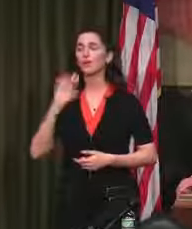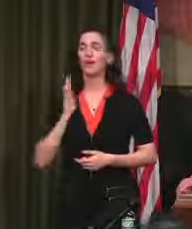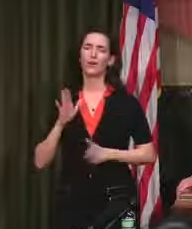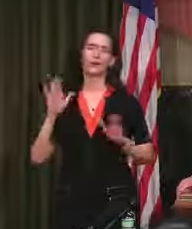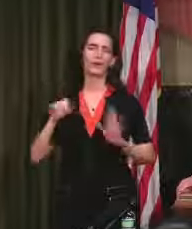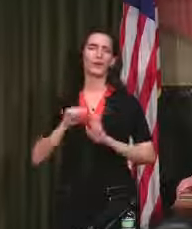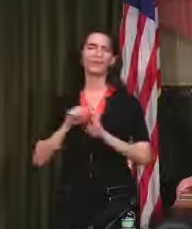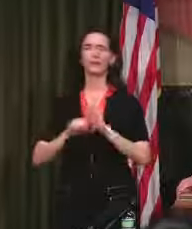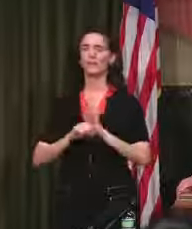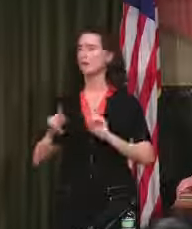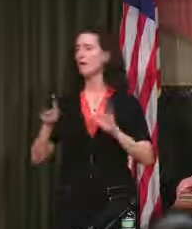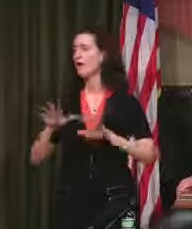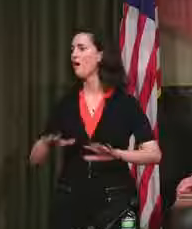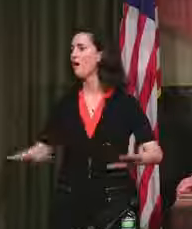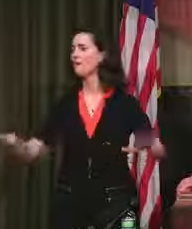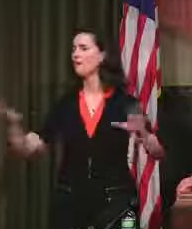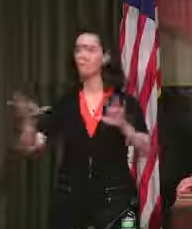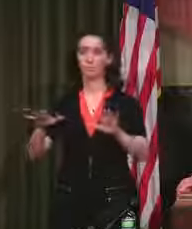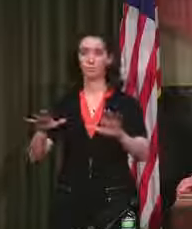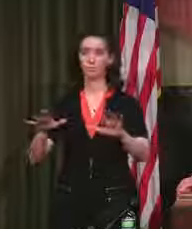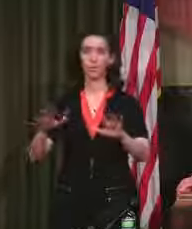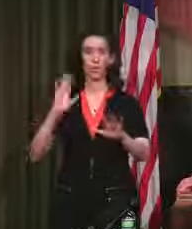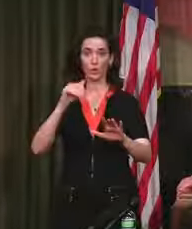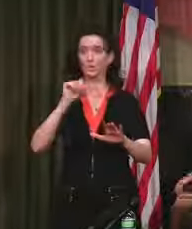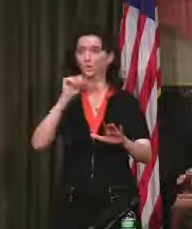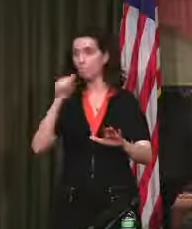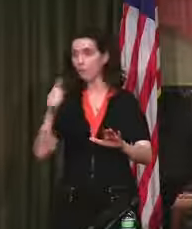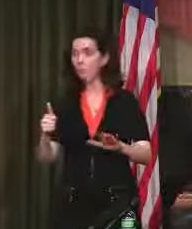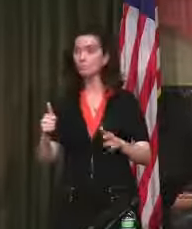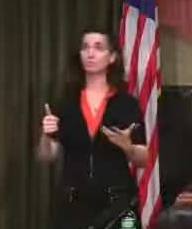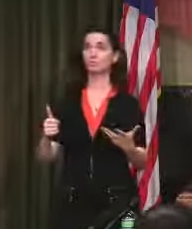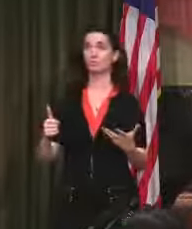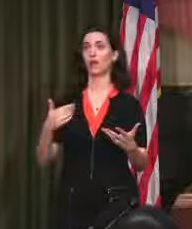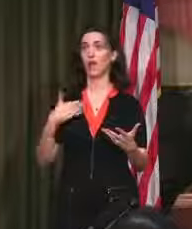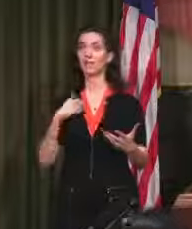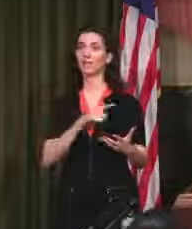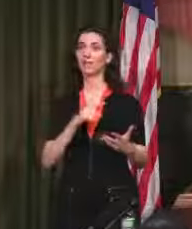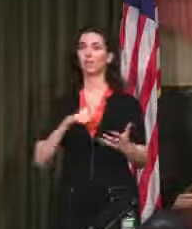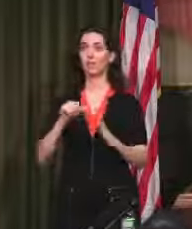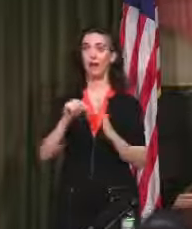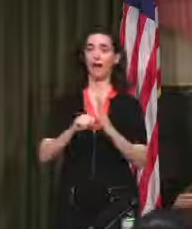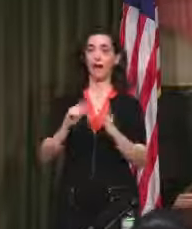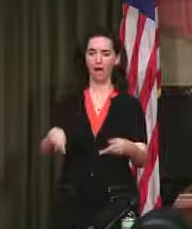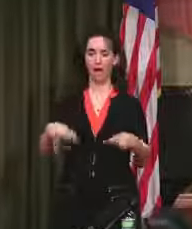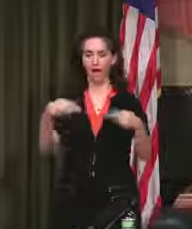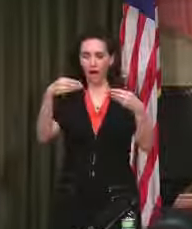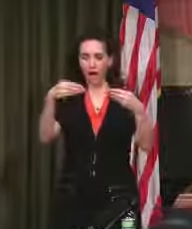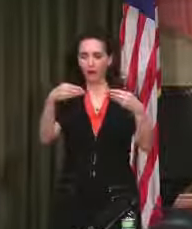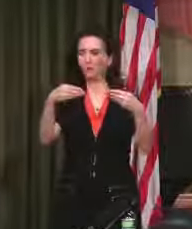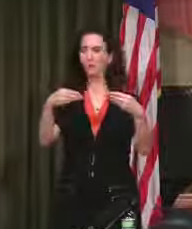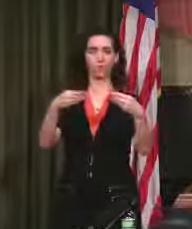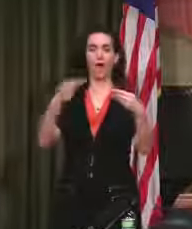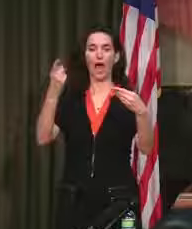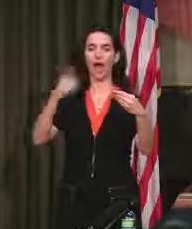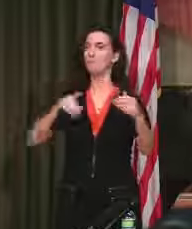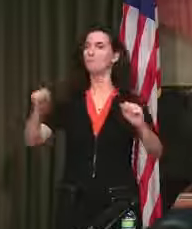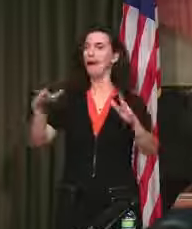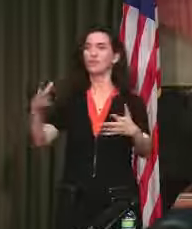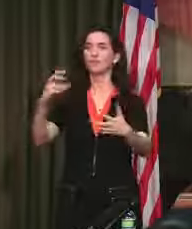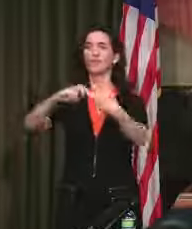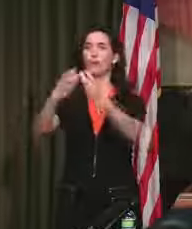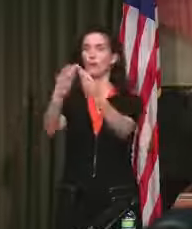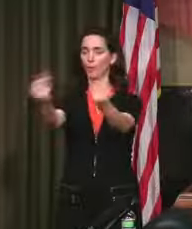state are not going to wake up tomorrow with the legislature's action having waved some magic wand and all of our problems